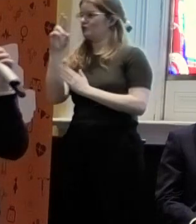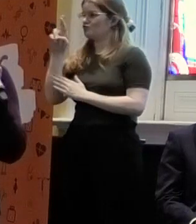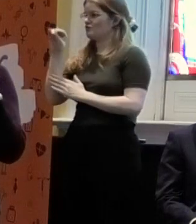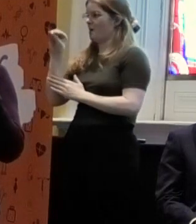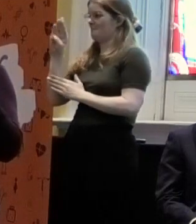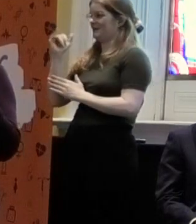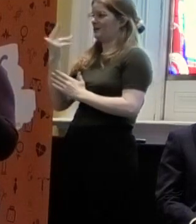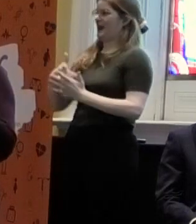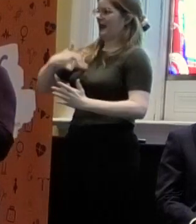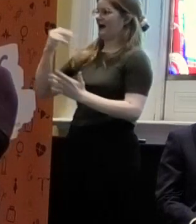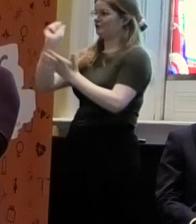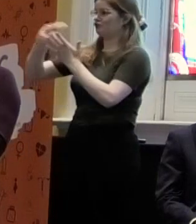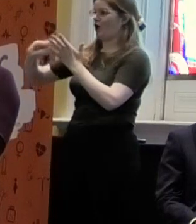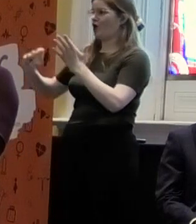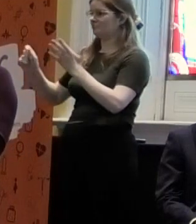who will live sketch the event.